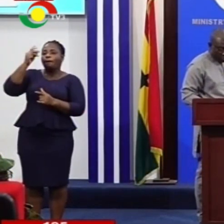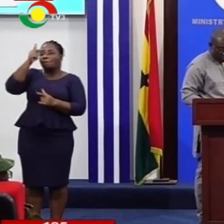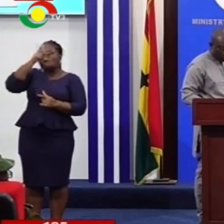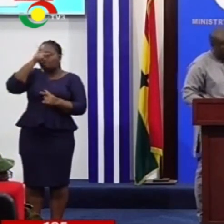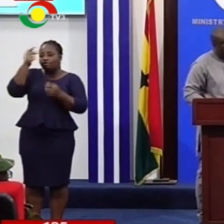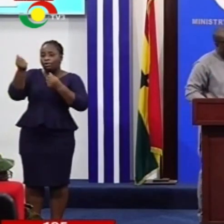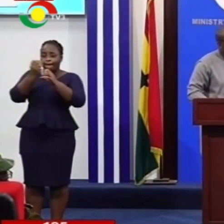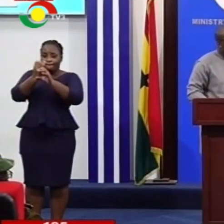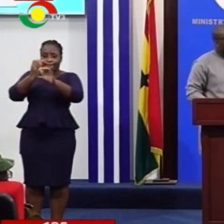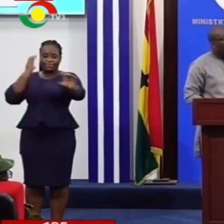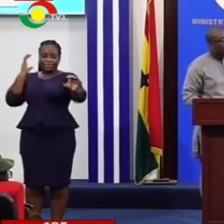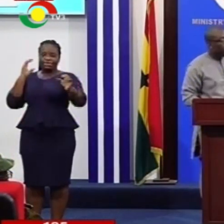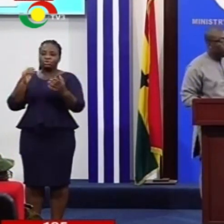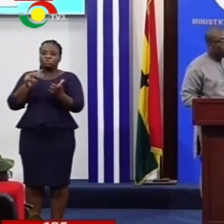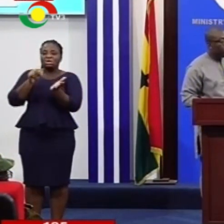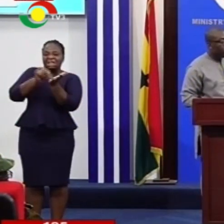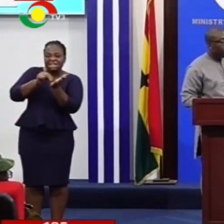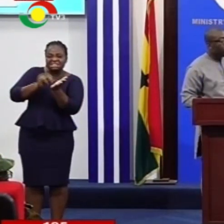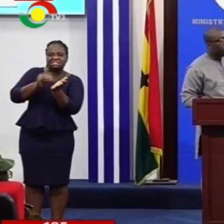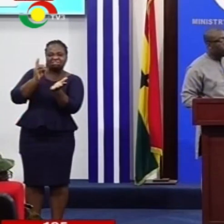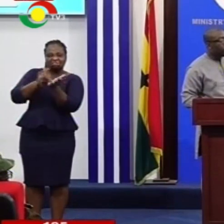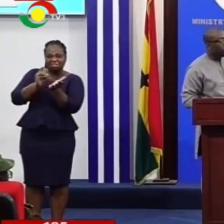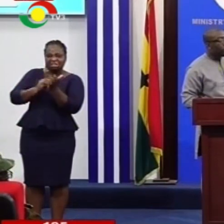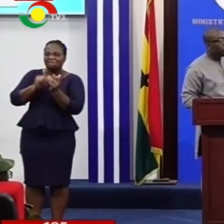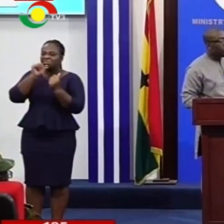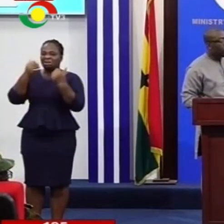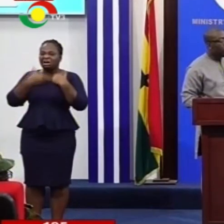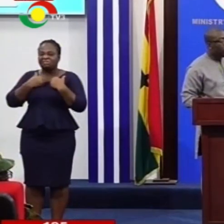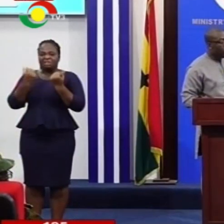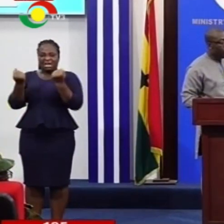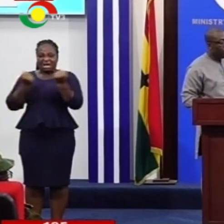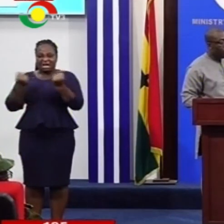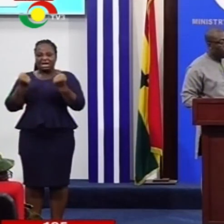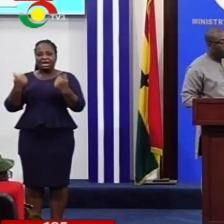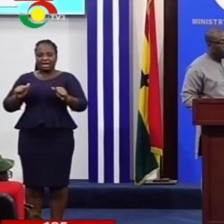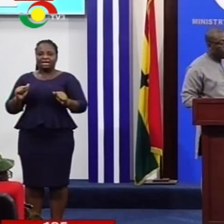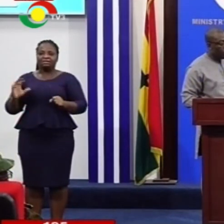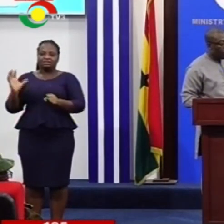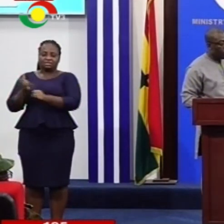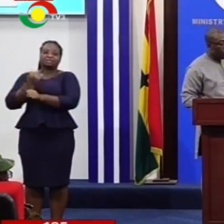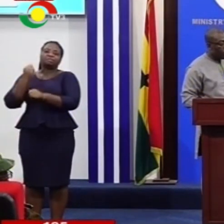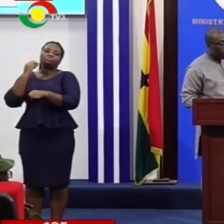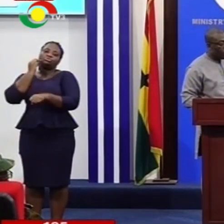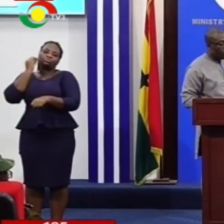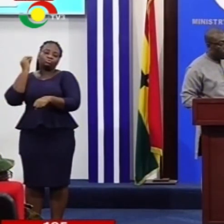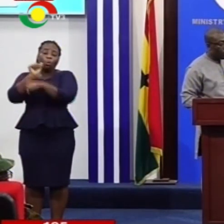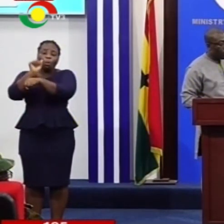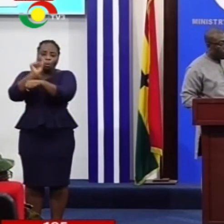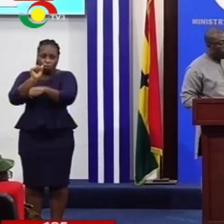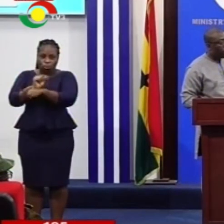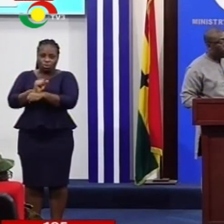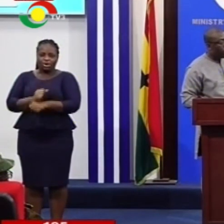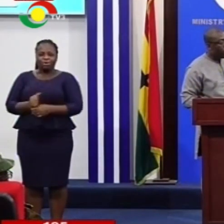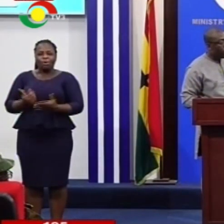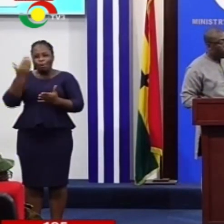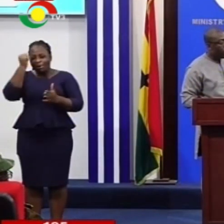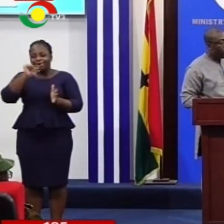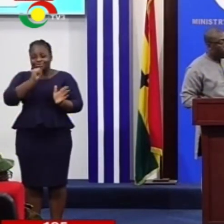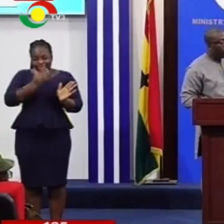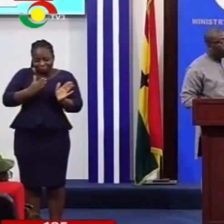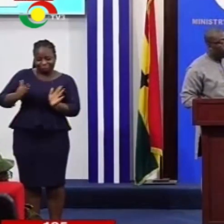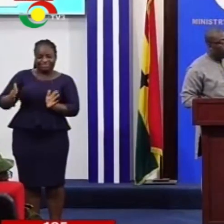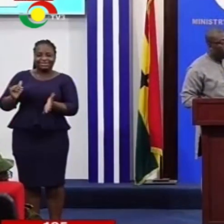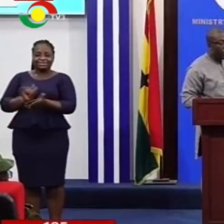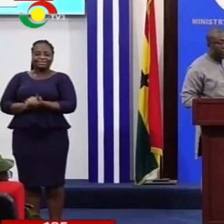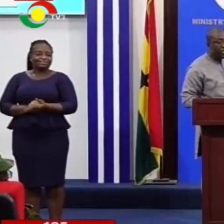other police for almost any or more private casa, your quaid man, and Canos bet me abwanti, and also no, I didn't in a sanction, and Omani, and Fanto,